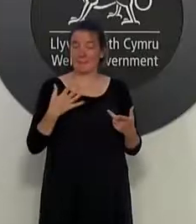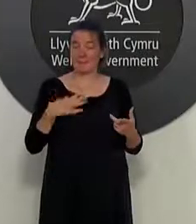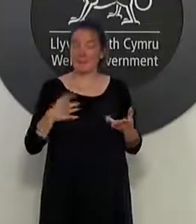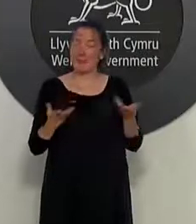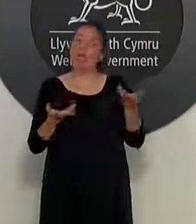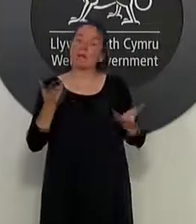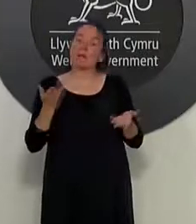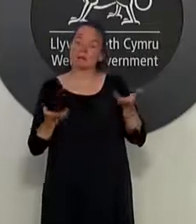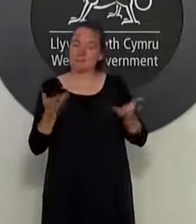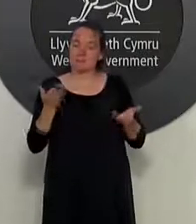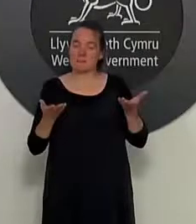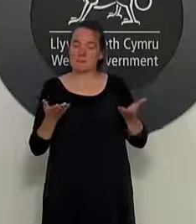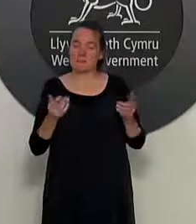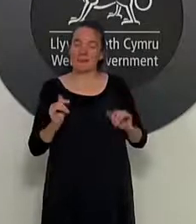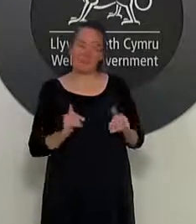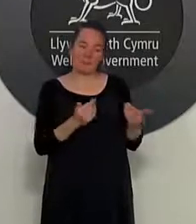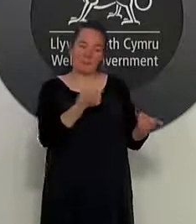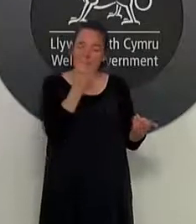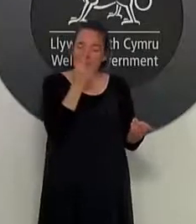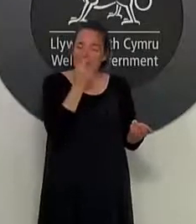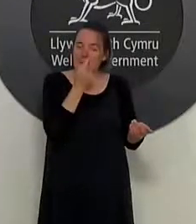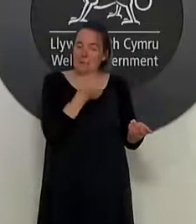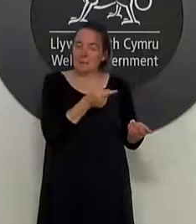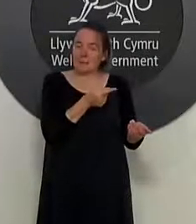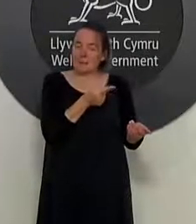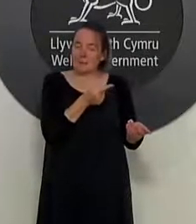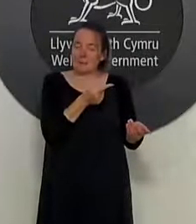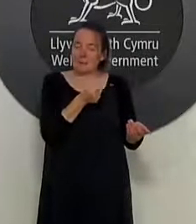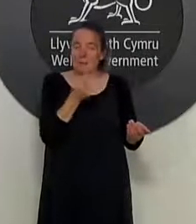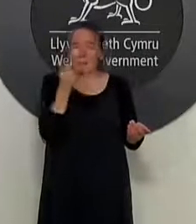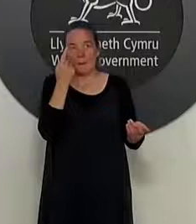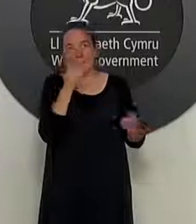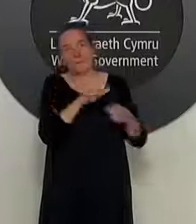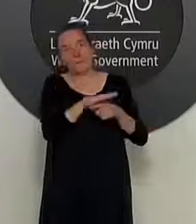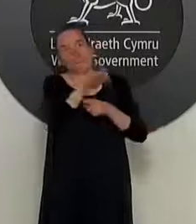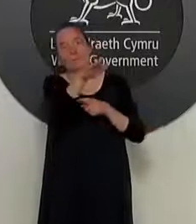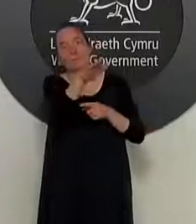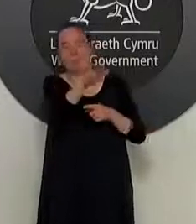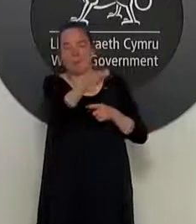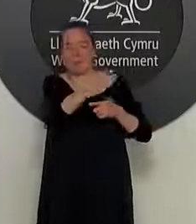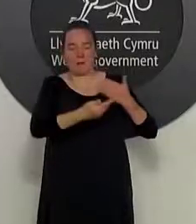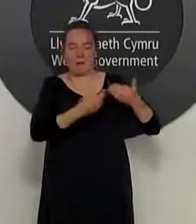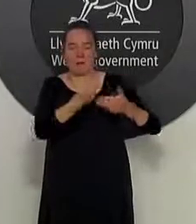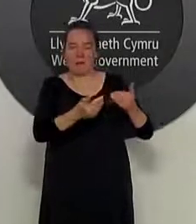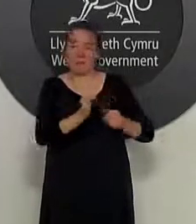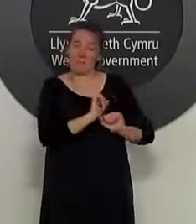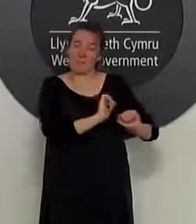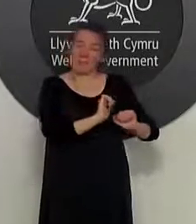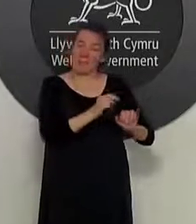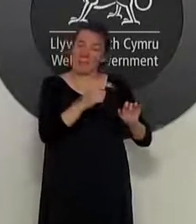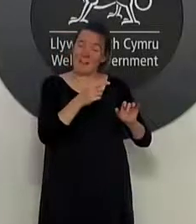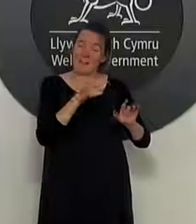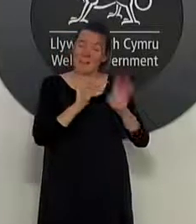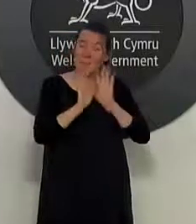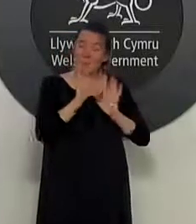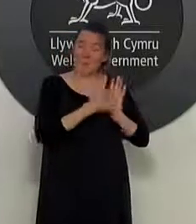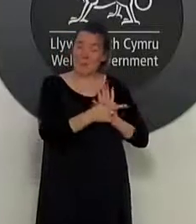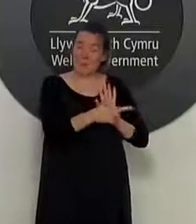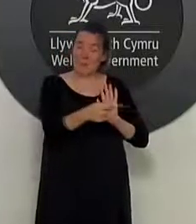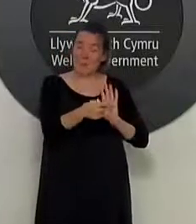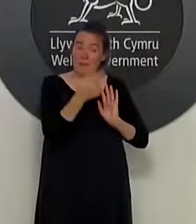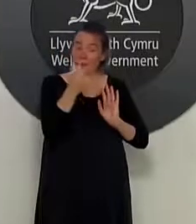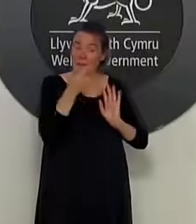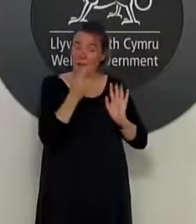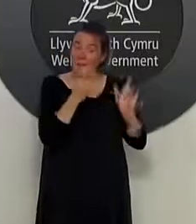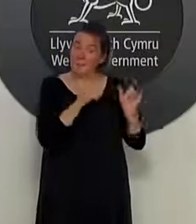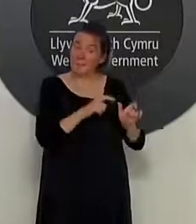ability to secure a future for the community and for their young people by making sure that communities